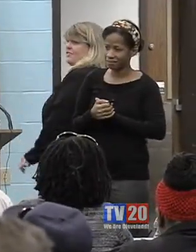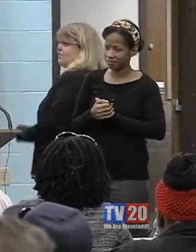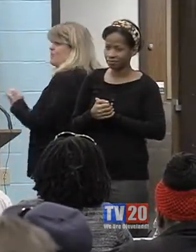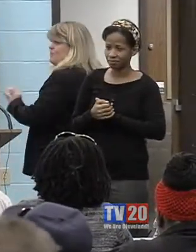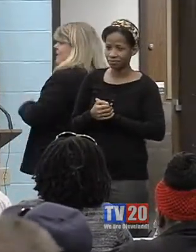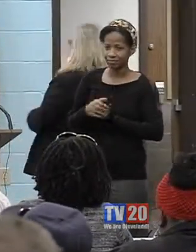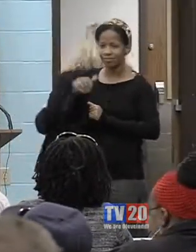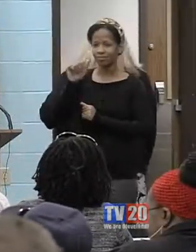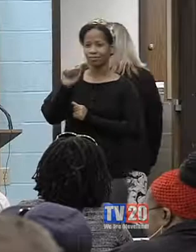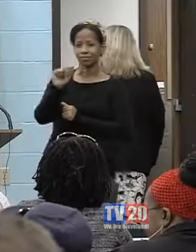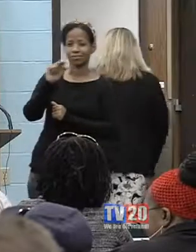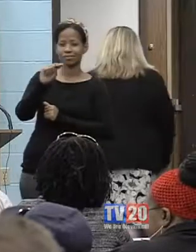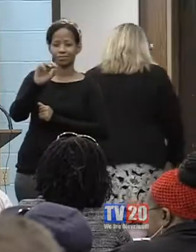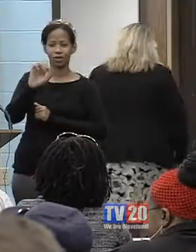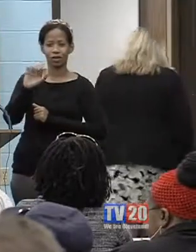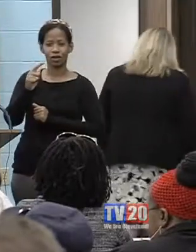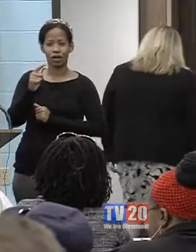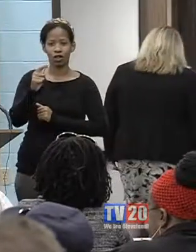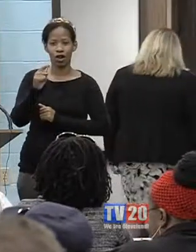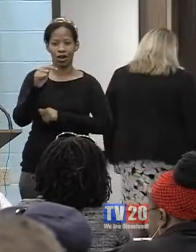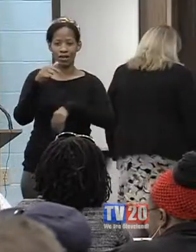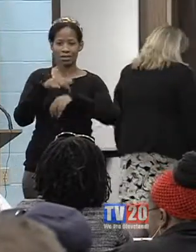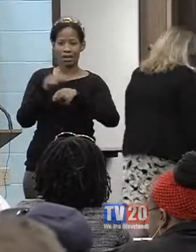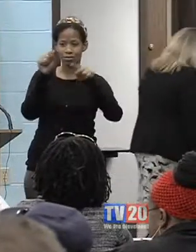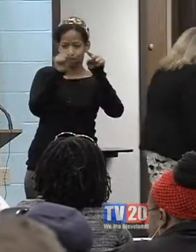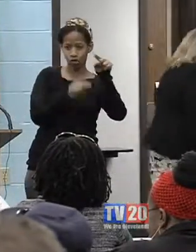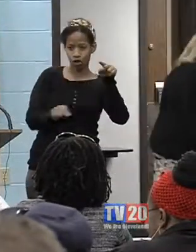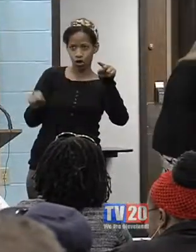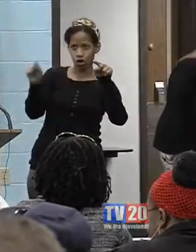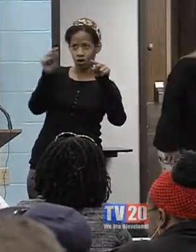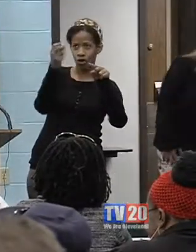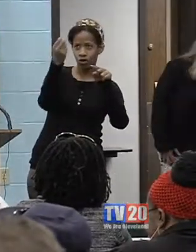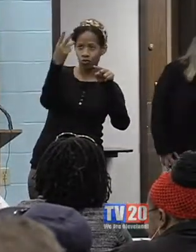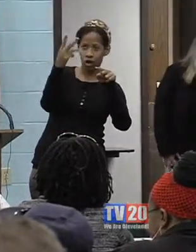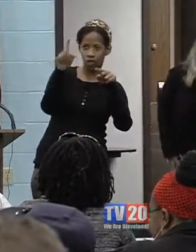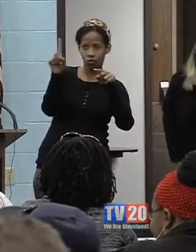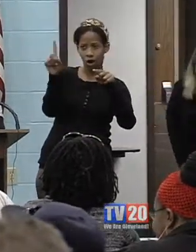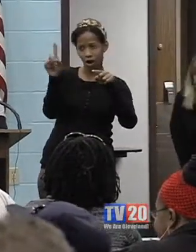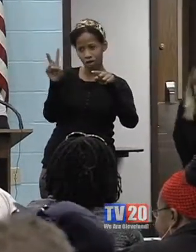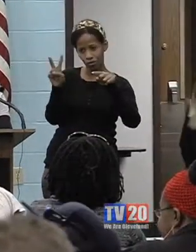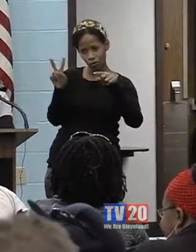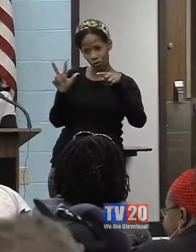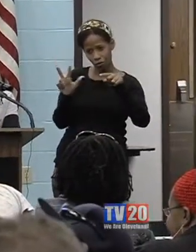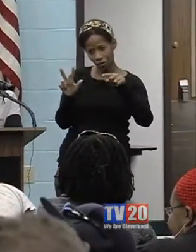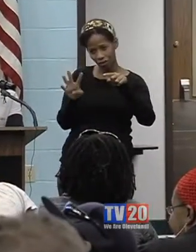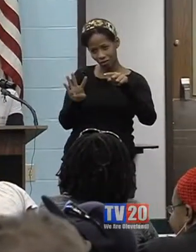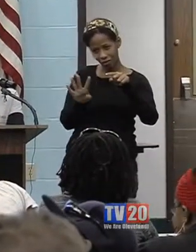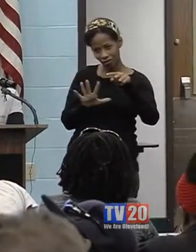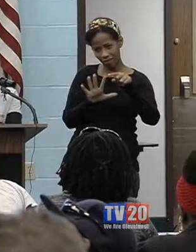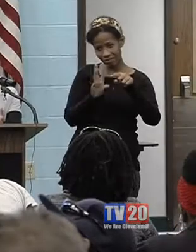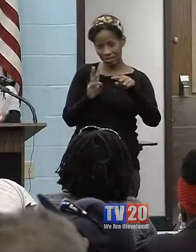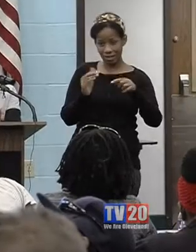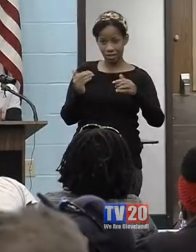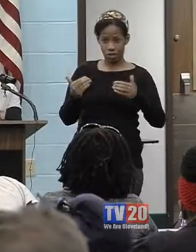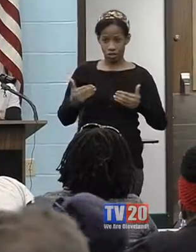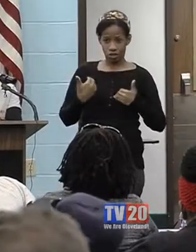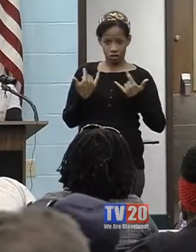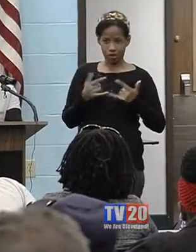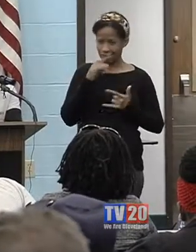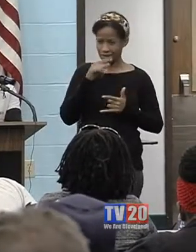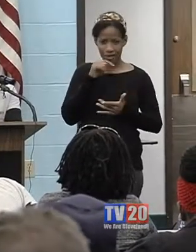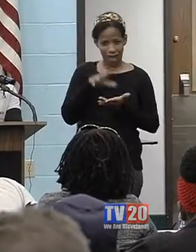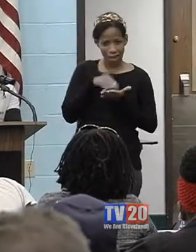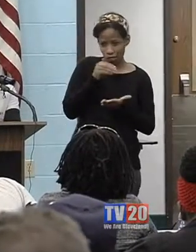An analog clock is that circle clock, the big circle clock with the 12, the 3, the 6, the 9, all the other numbers